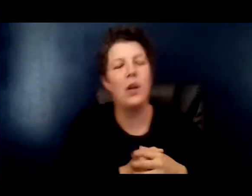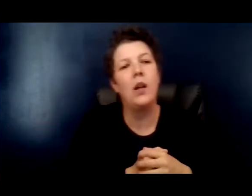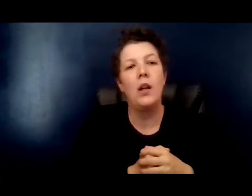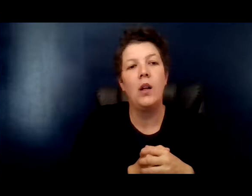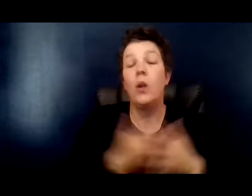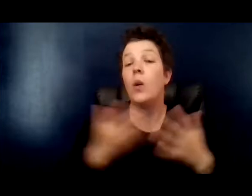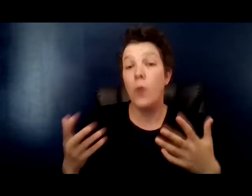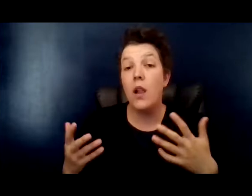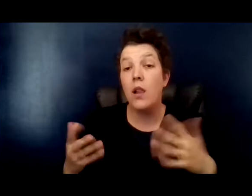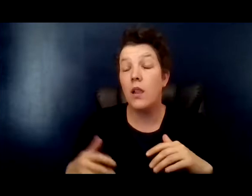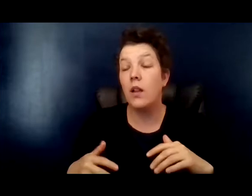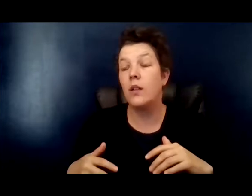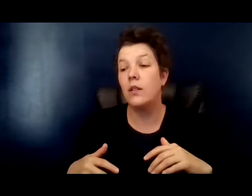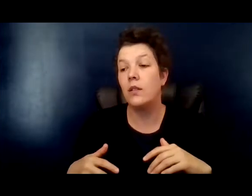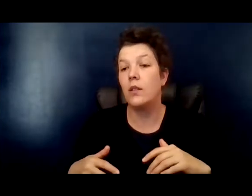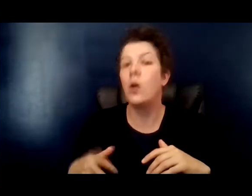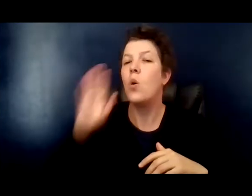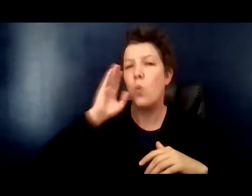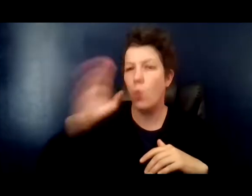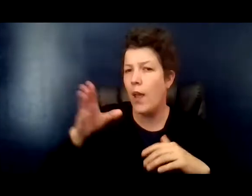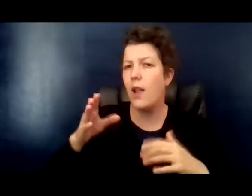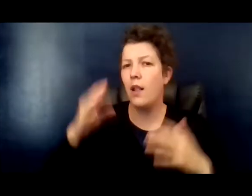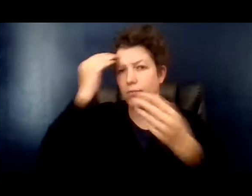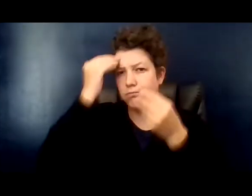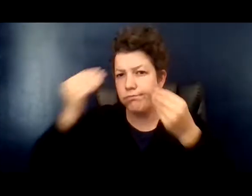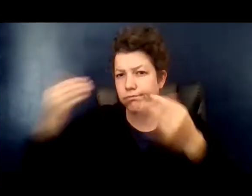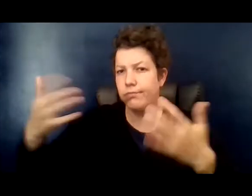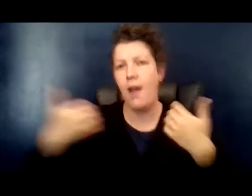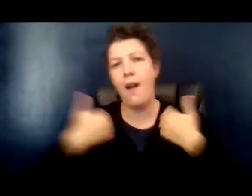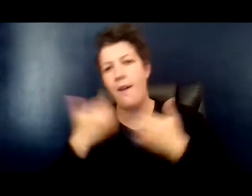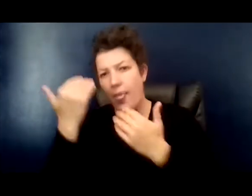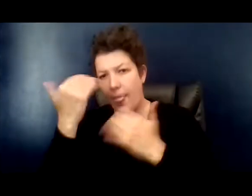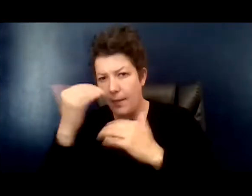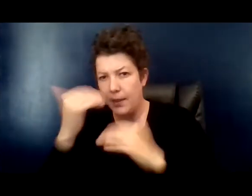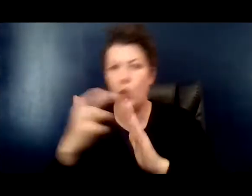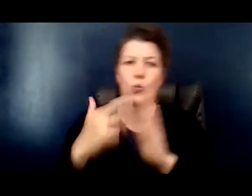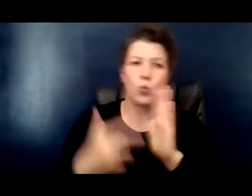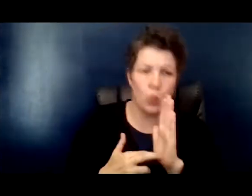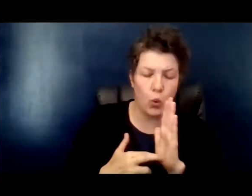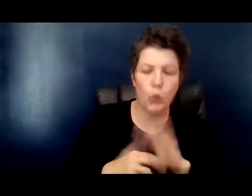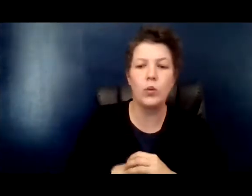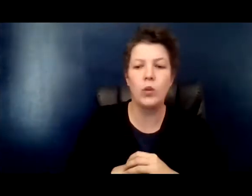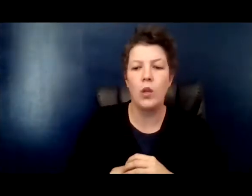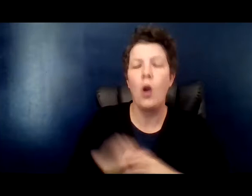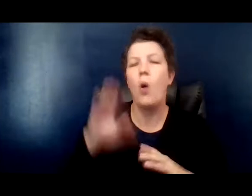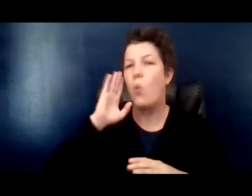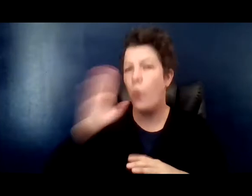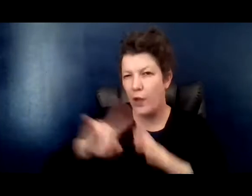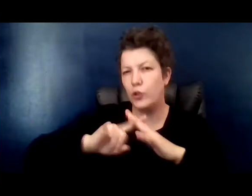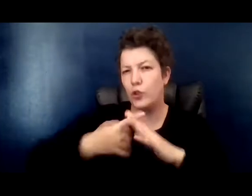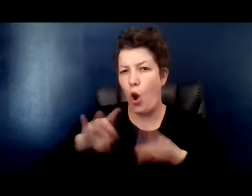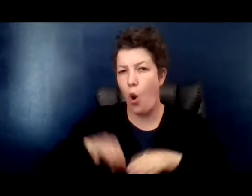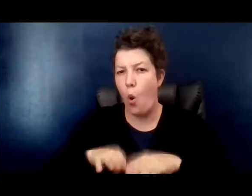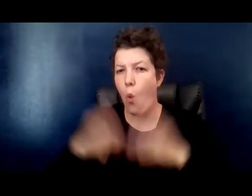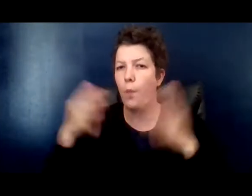going to put into place. And I think Michelle mentioned it early on. She's exactly right. We'll go about this in phases. It won't be